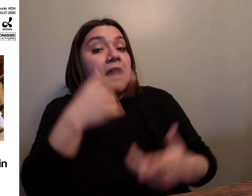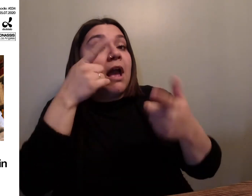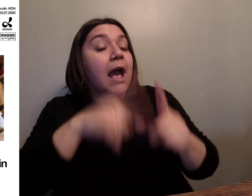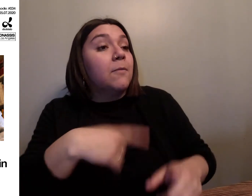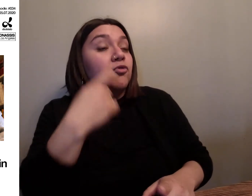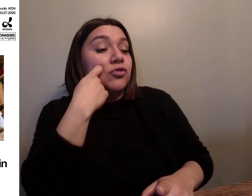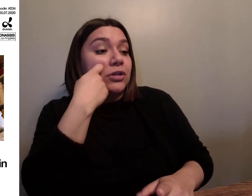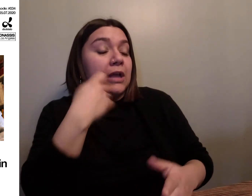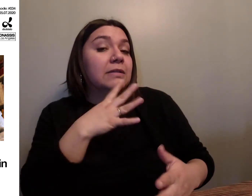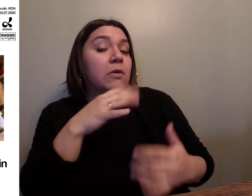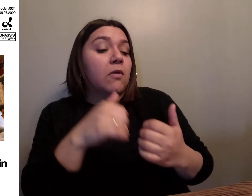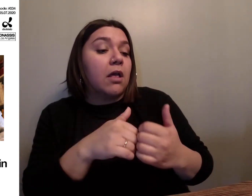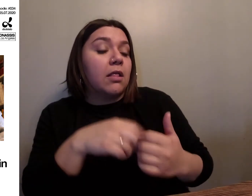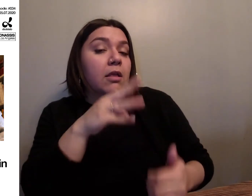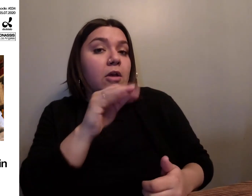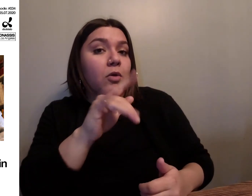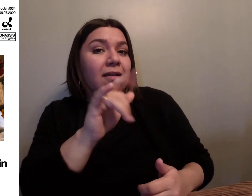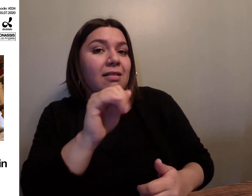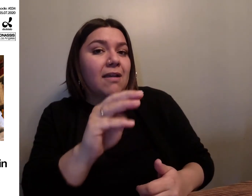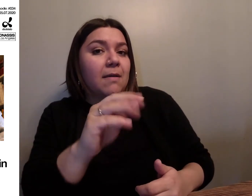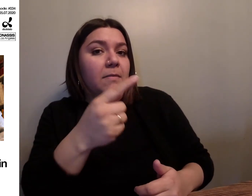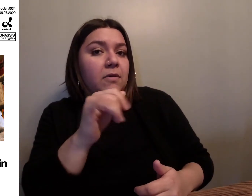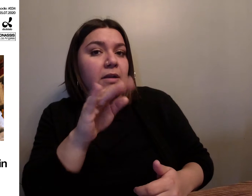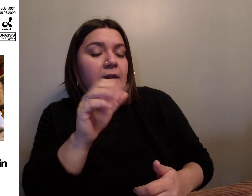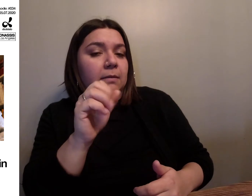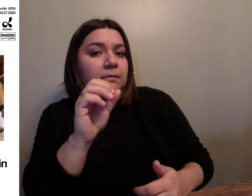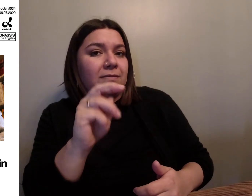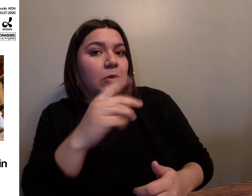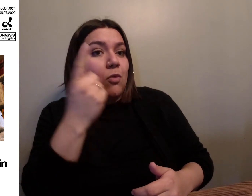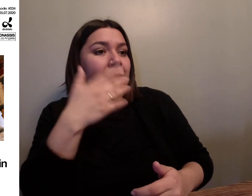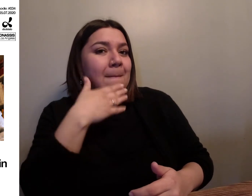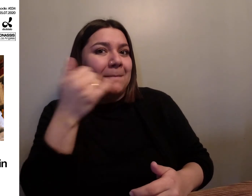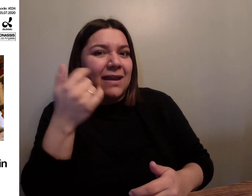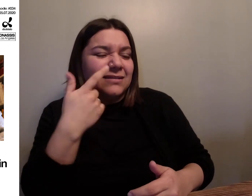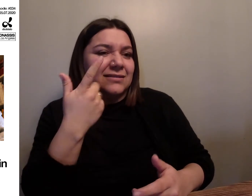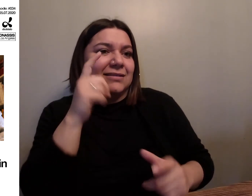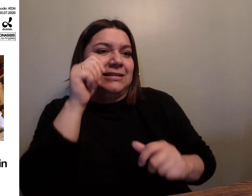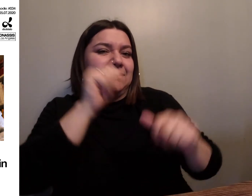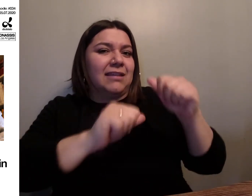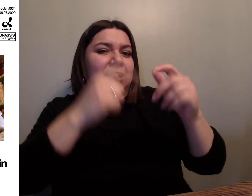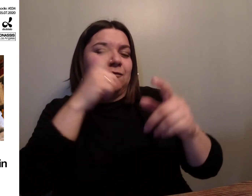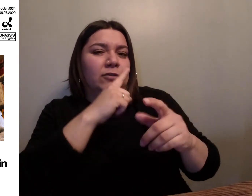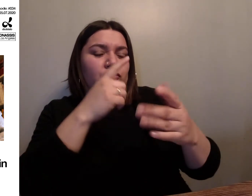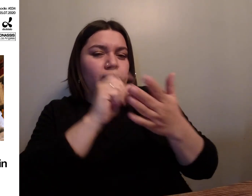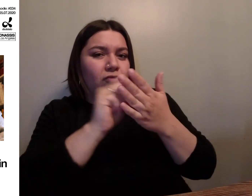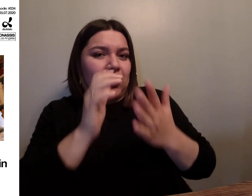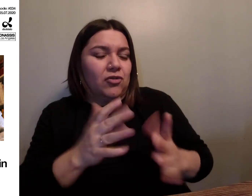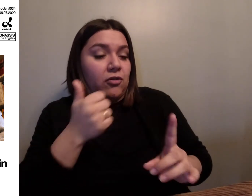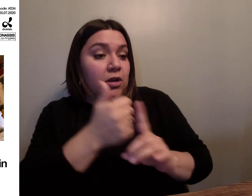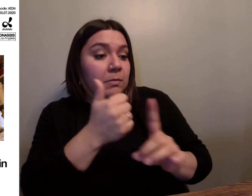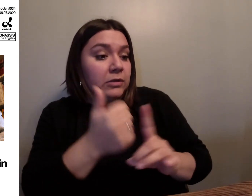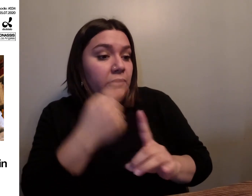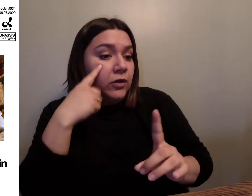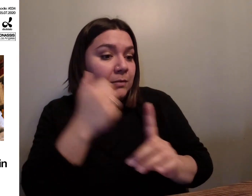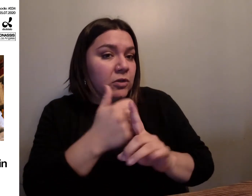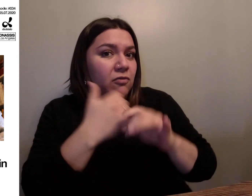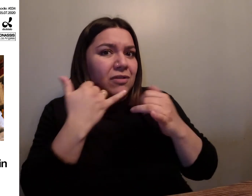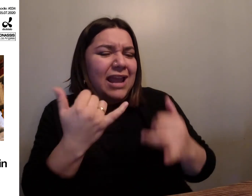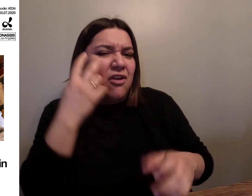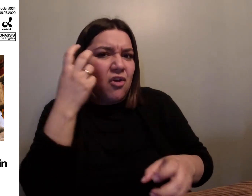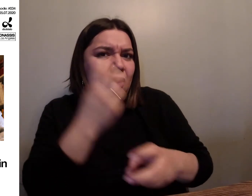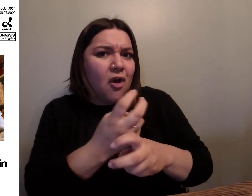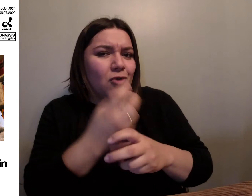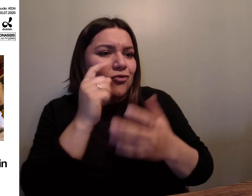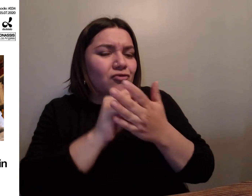had occasion recently of speaking with William Gibson, one of the great science fiction writers, and for him it's really hard at